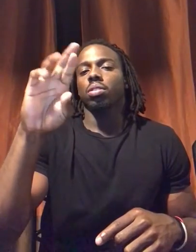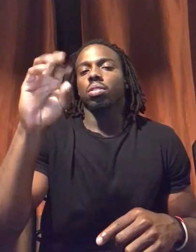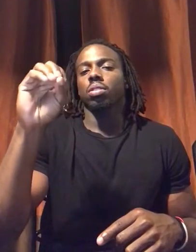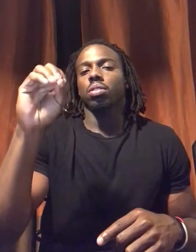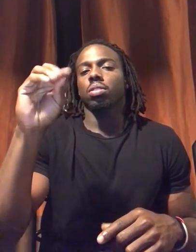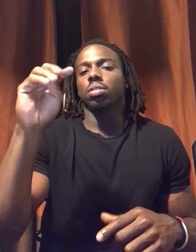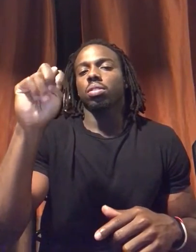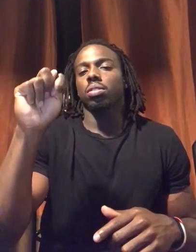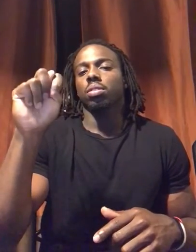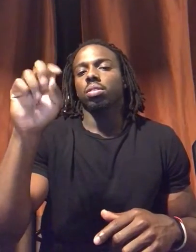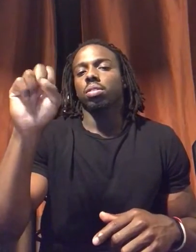I'm not that far.